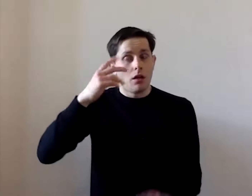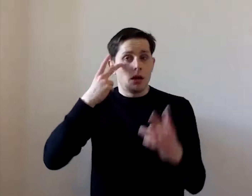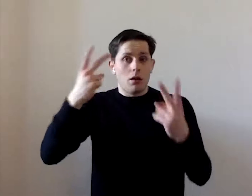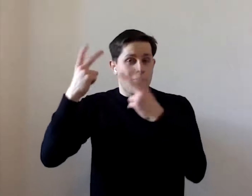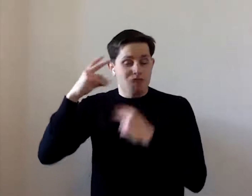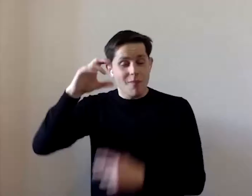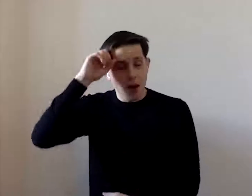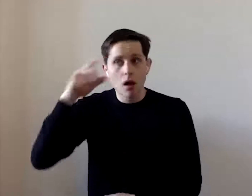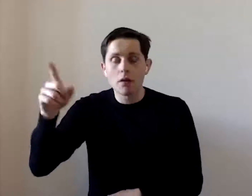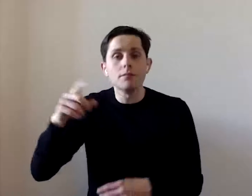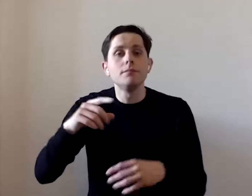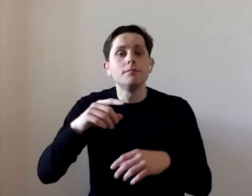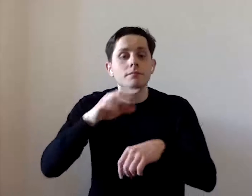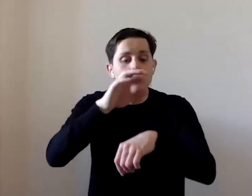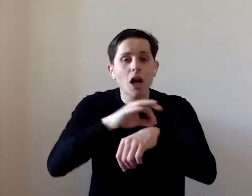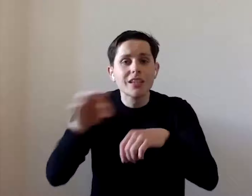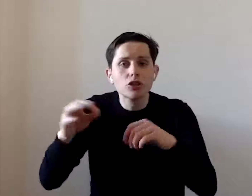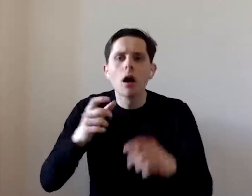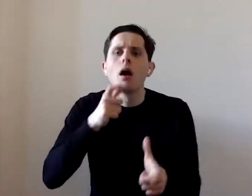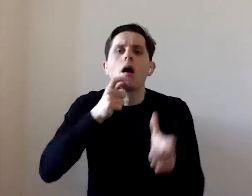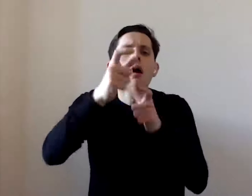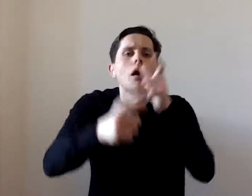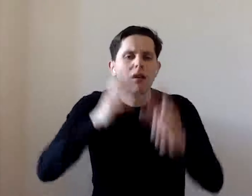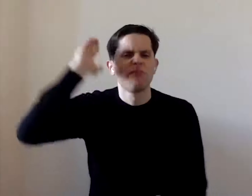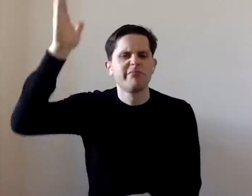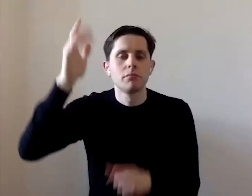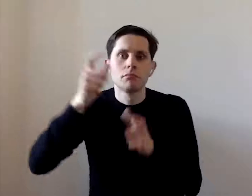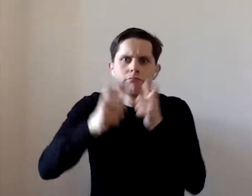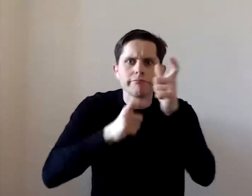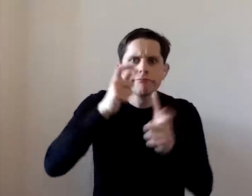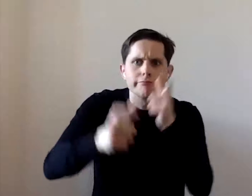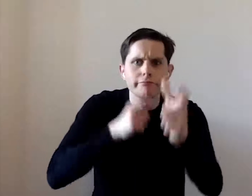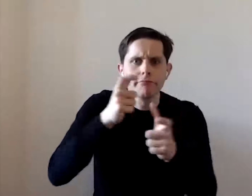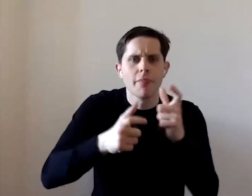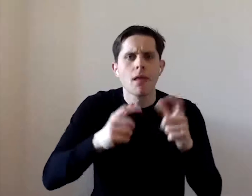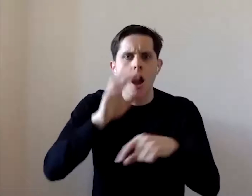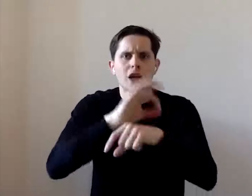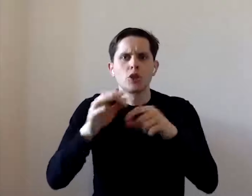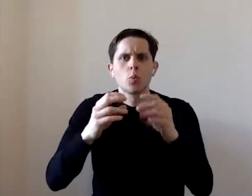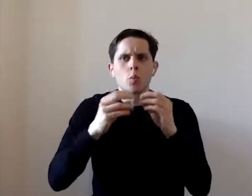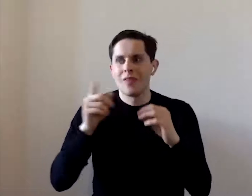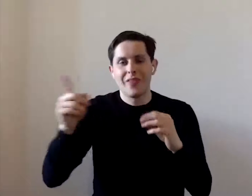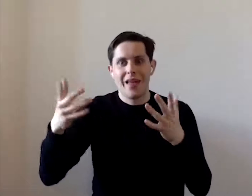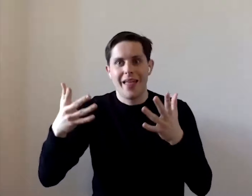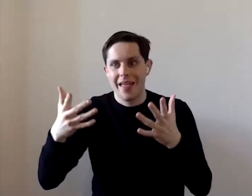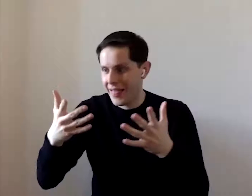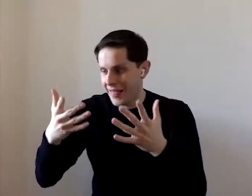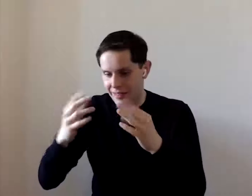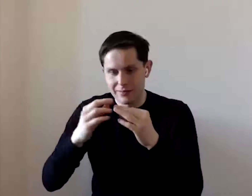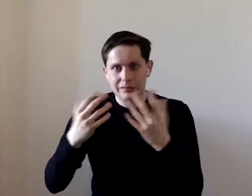it's evident that in certain situations, I would be working with new interpreters and there'd be lots of spelling that would be taking